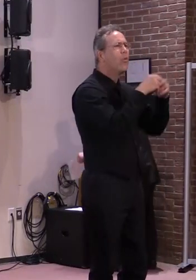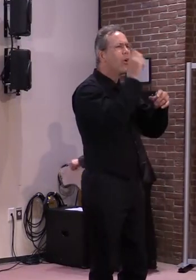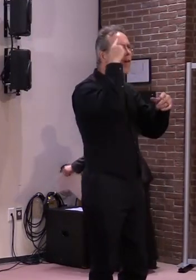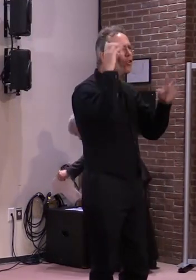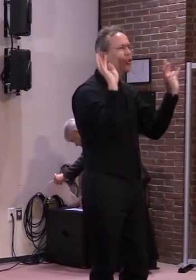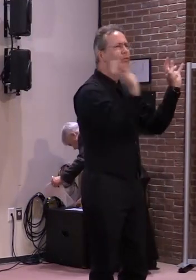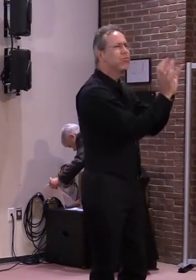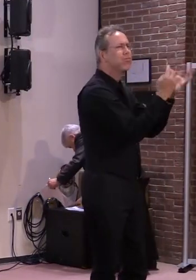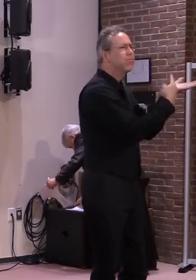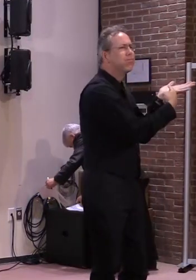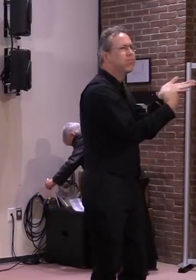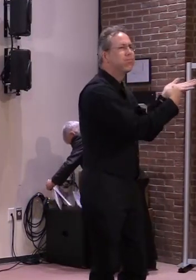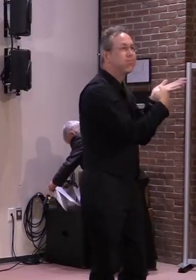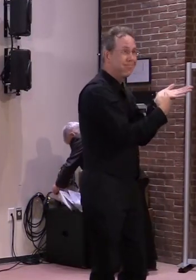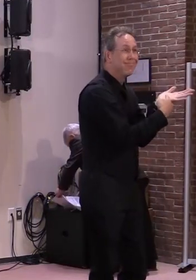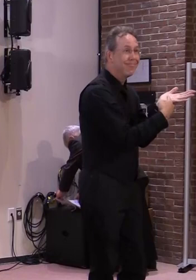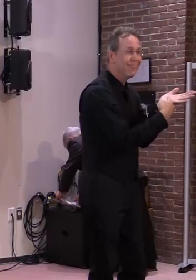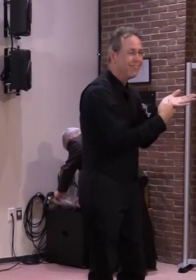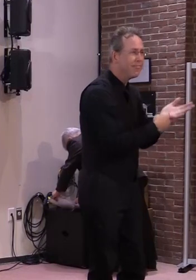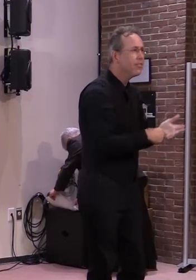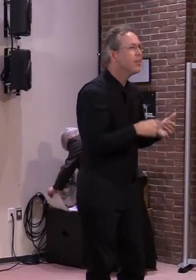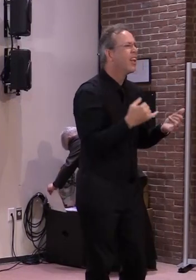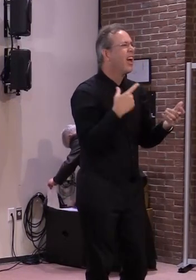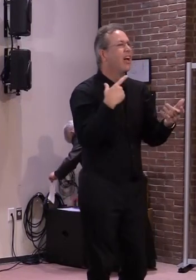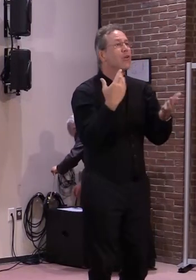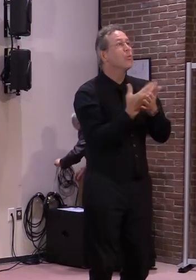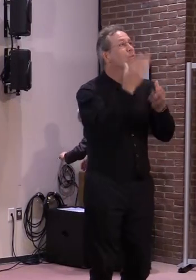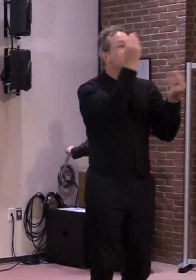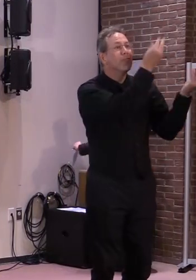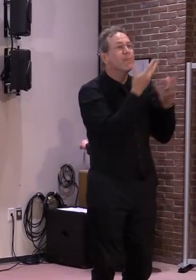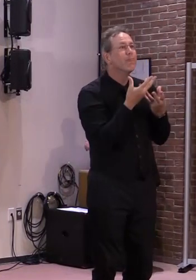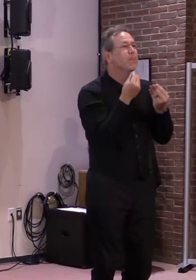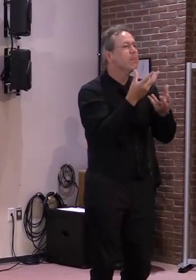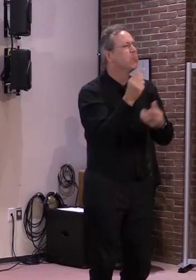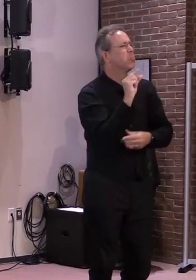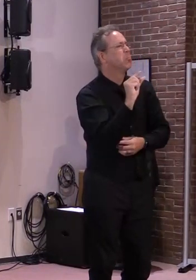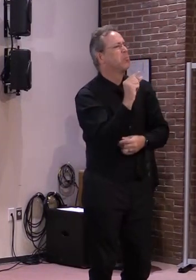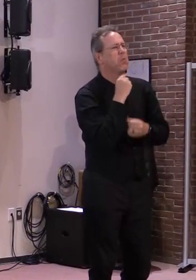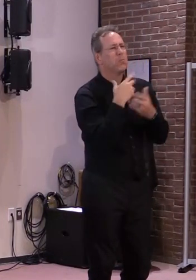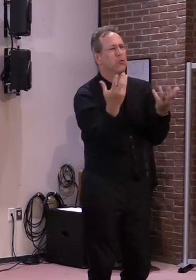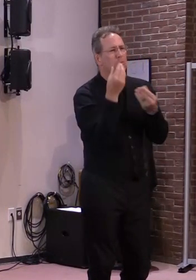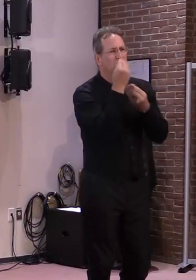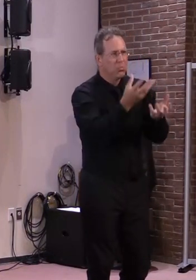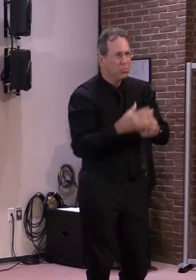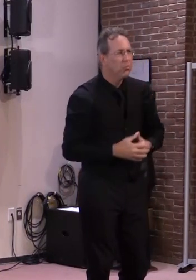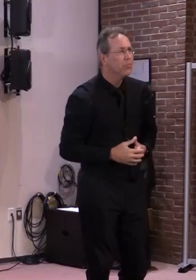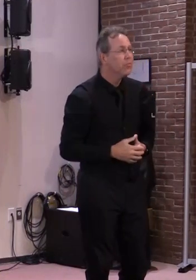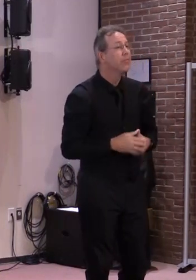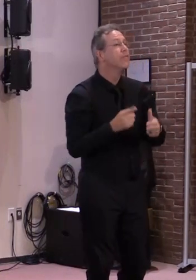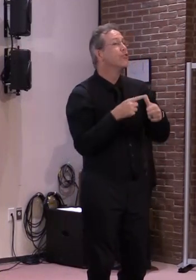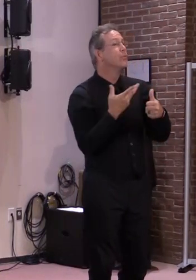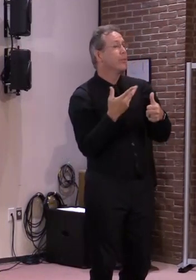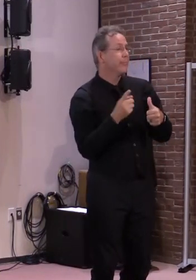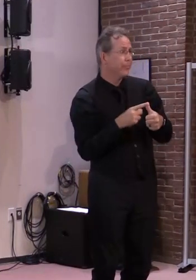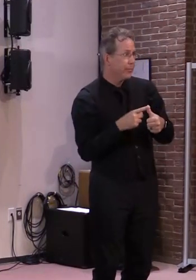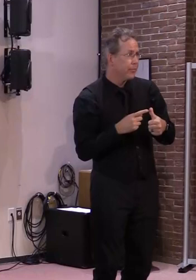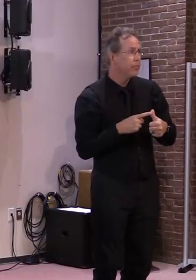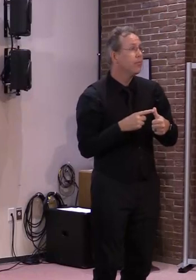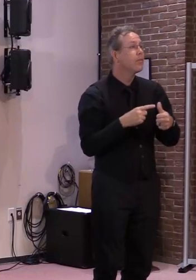information, but here's what they had to say. There will be no changes in allotment this week, but